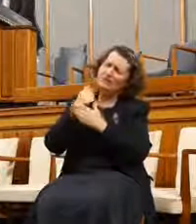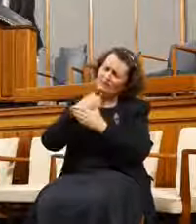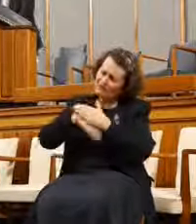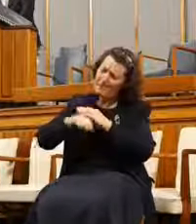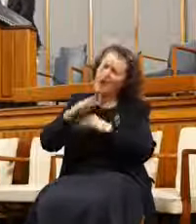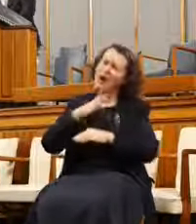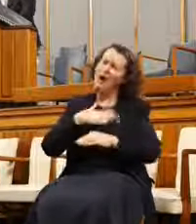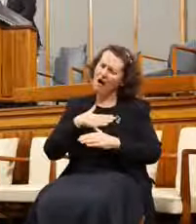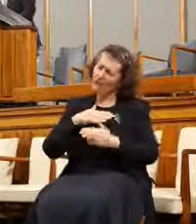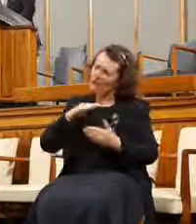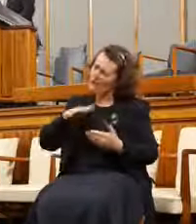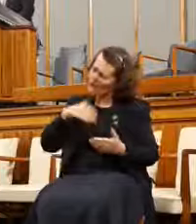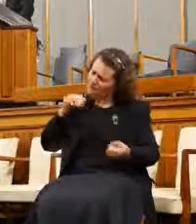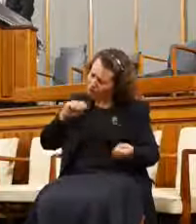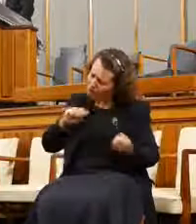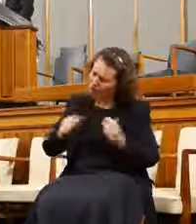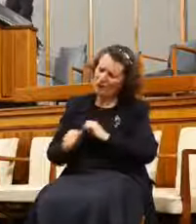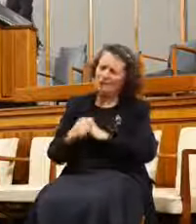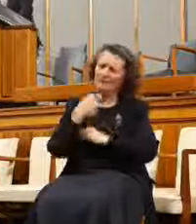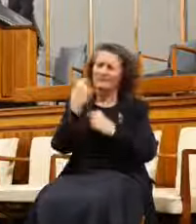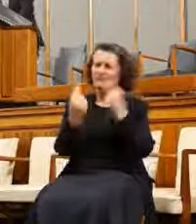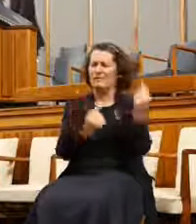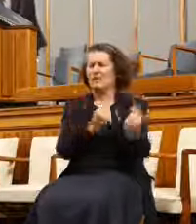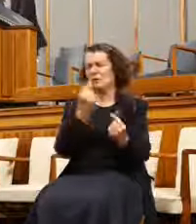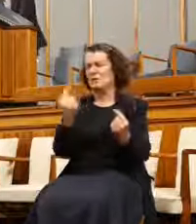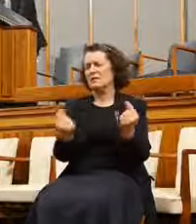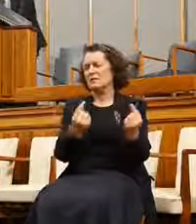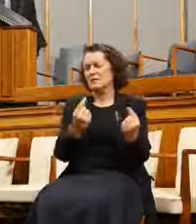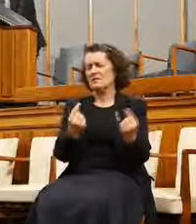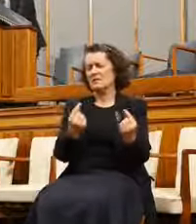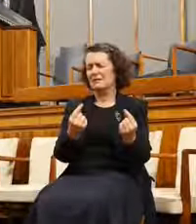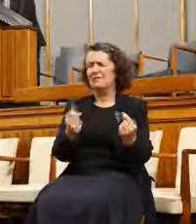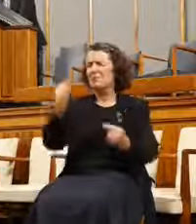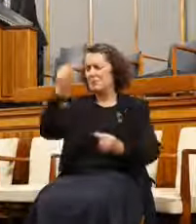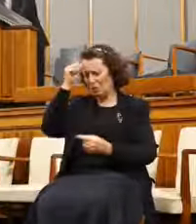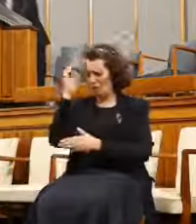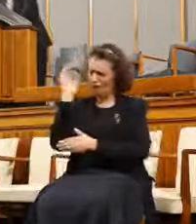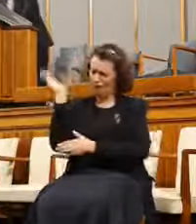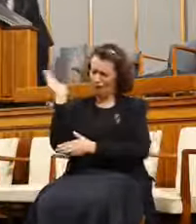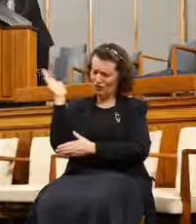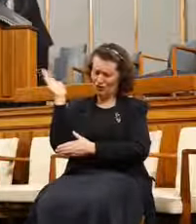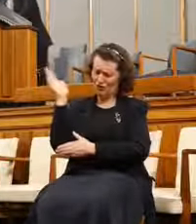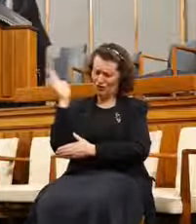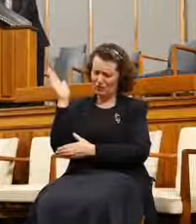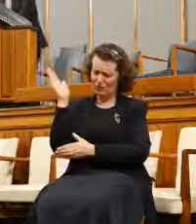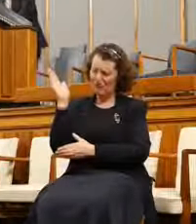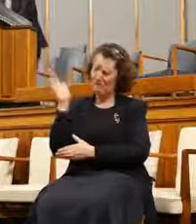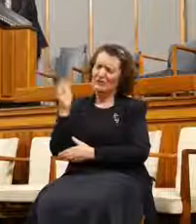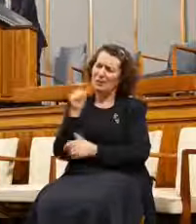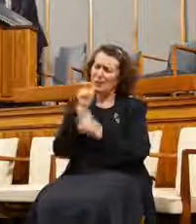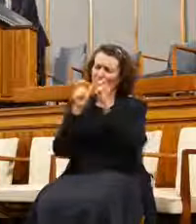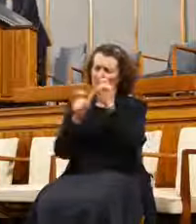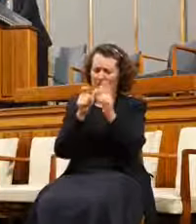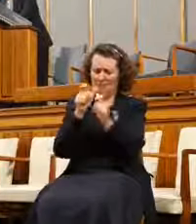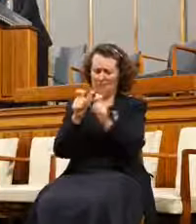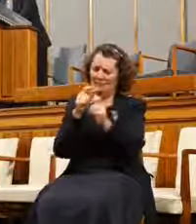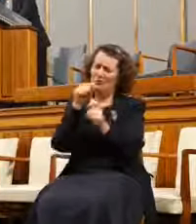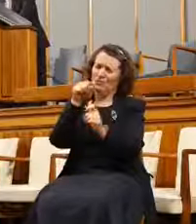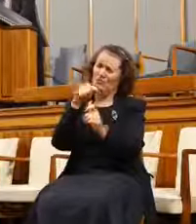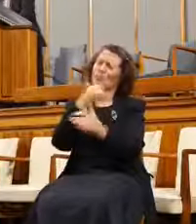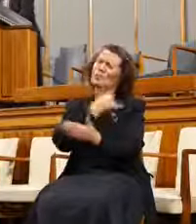tonight. Bless through the great feebleness of human preaching. Bless thy word, O